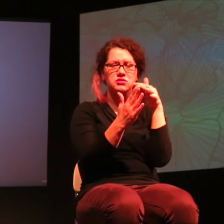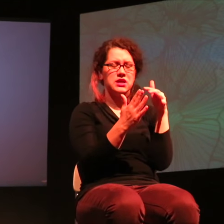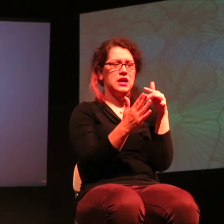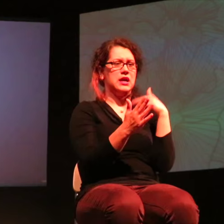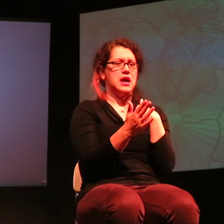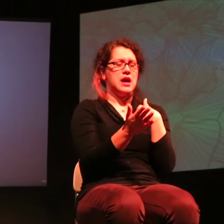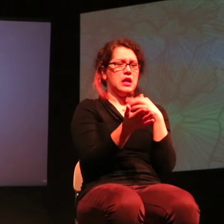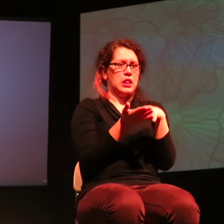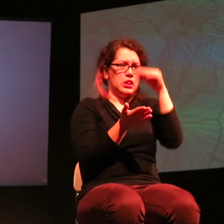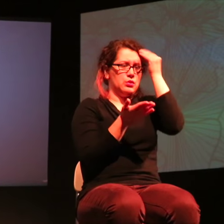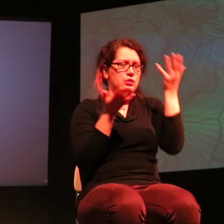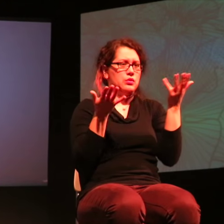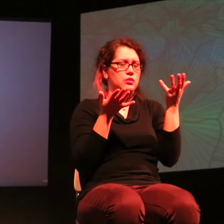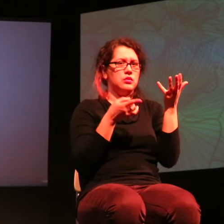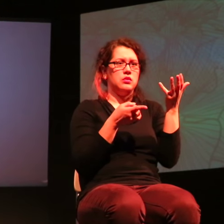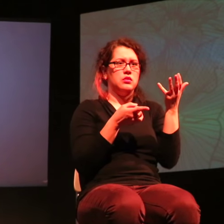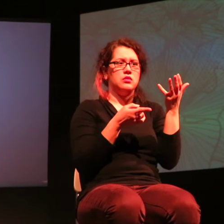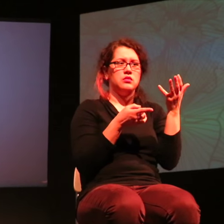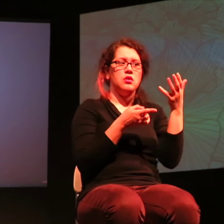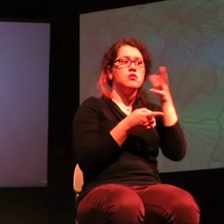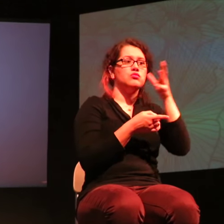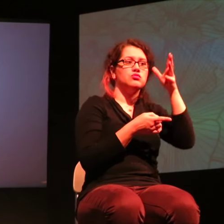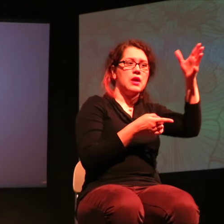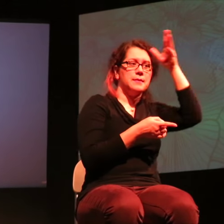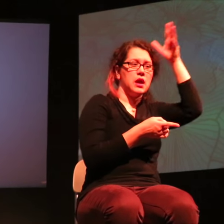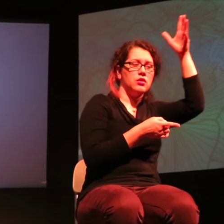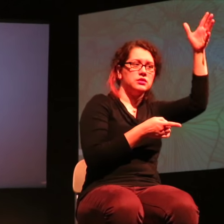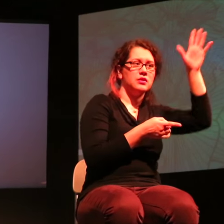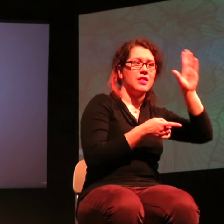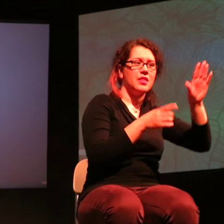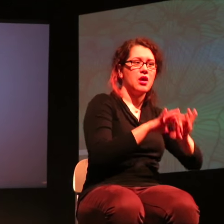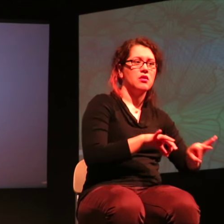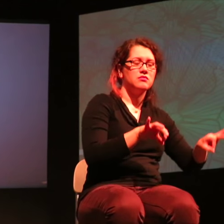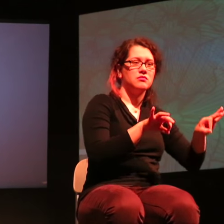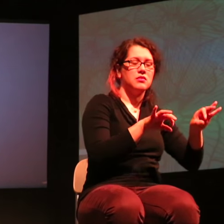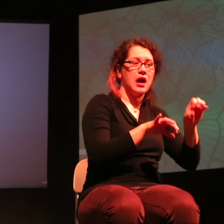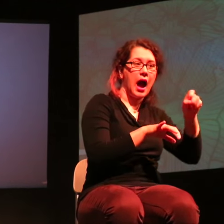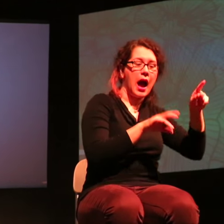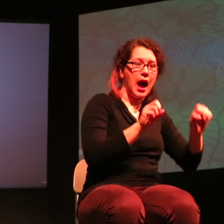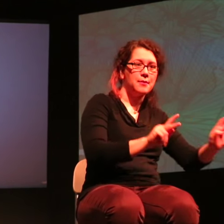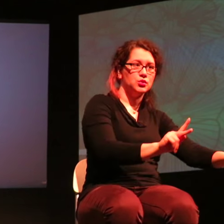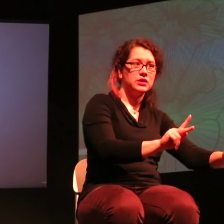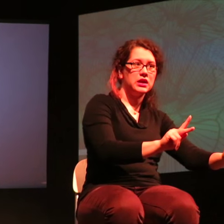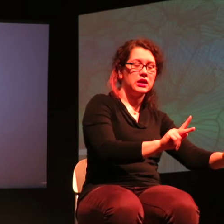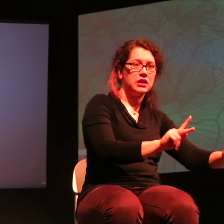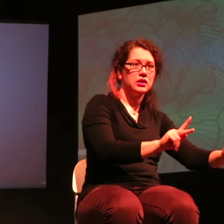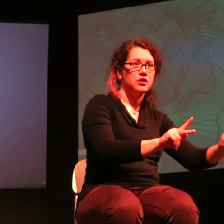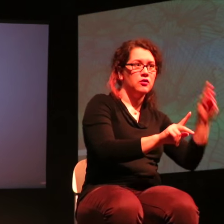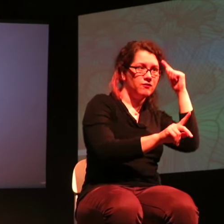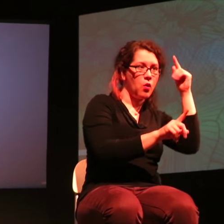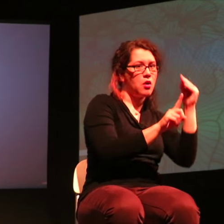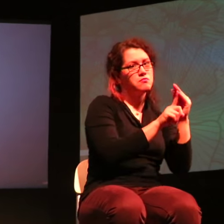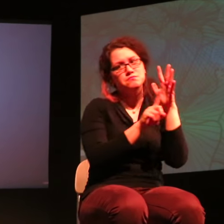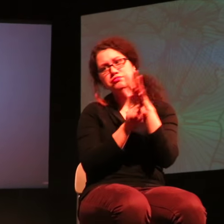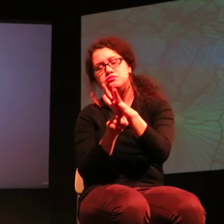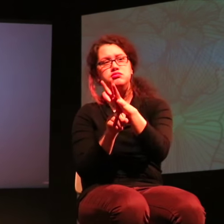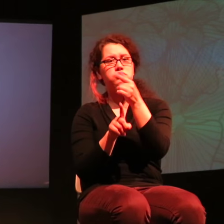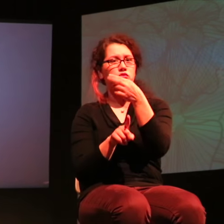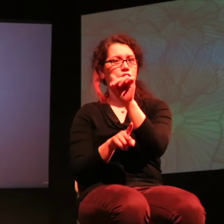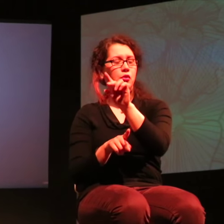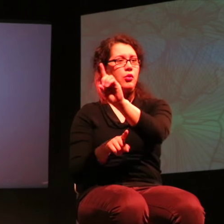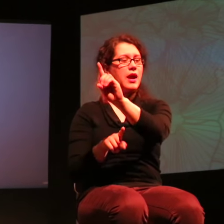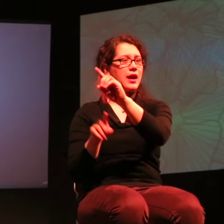grandparents to shape the faith formation of grandkids is absolutely ridiculously huge. If you think about the names that